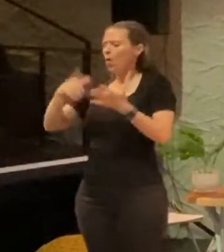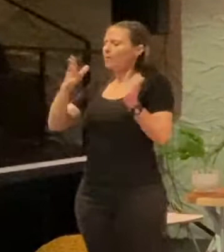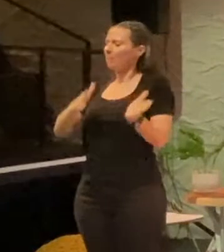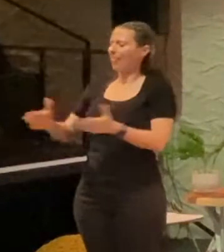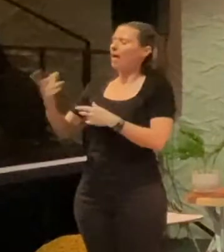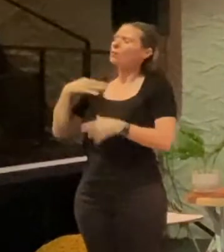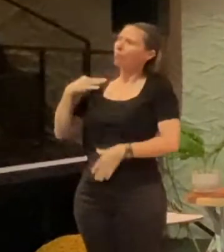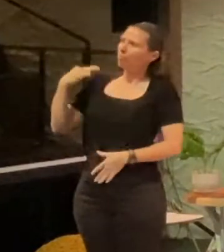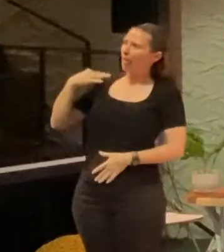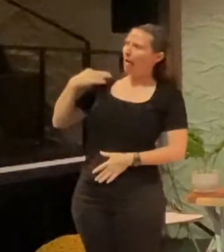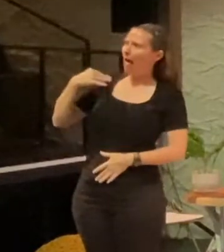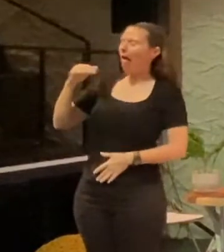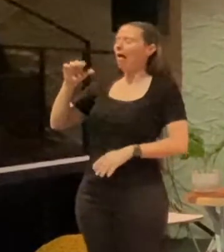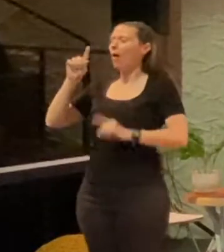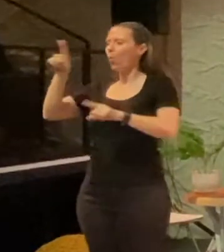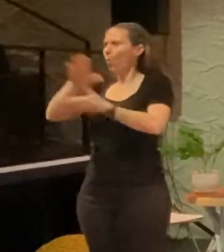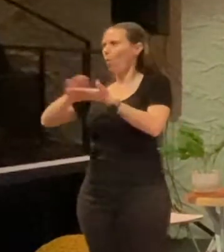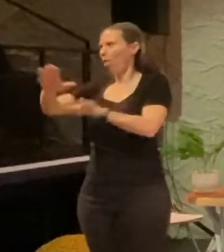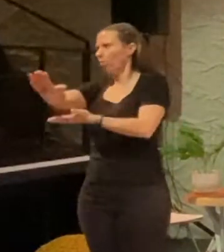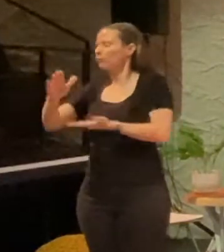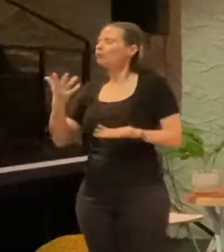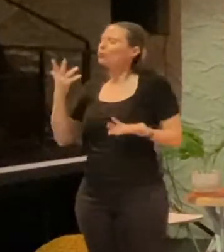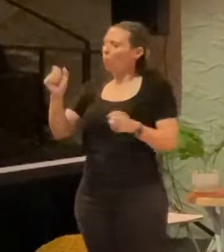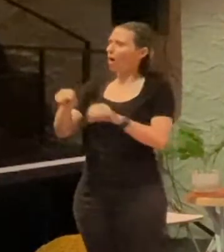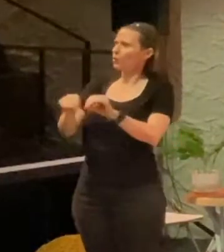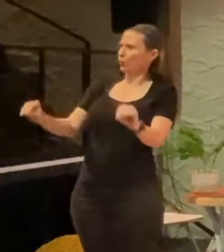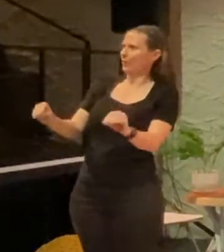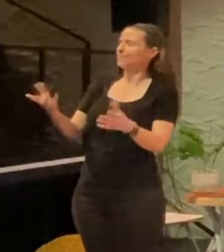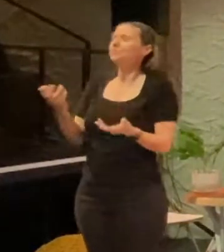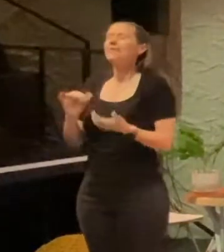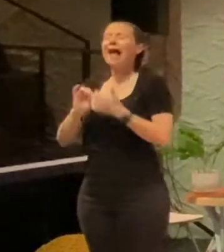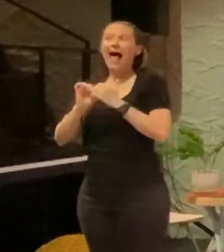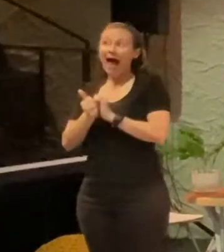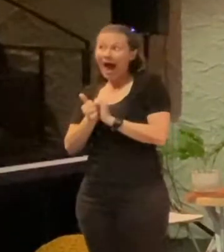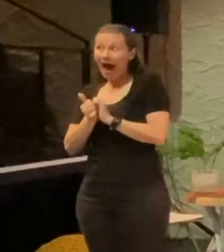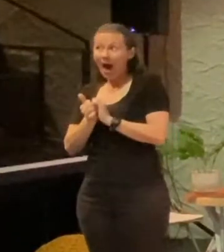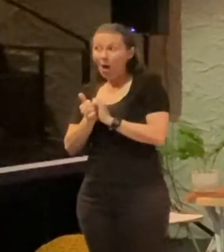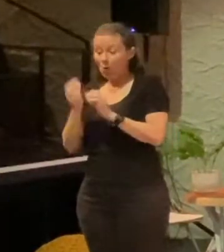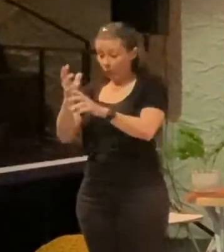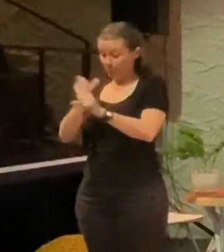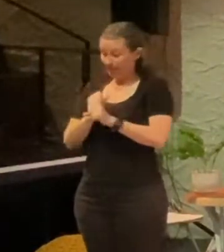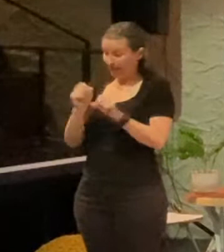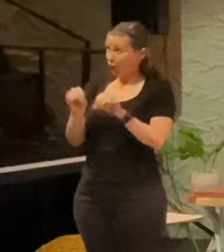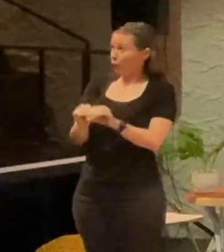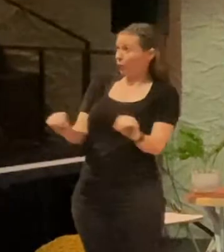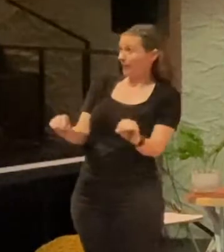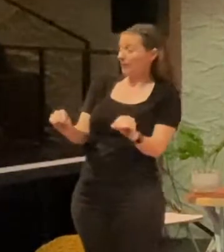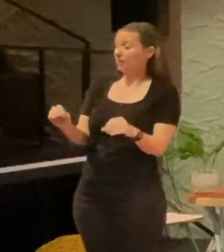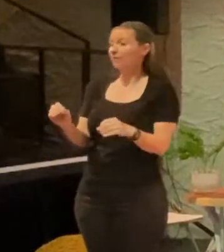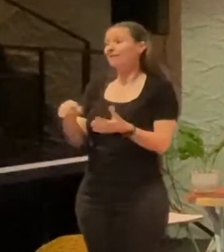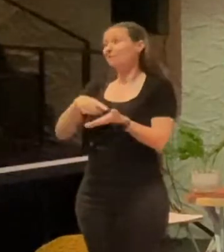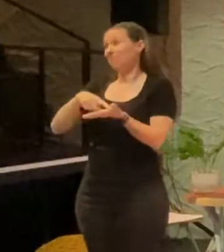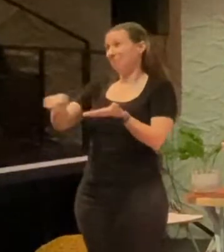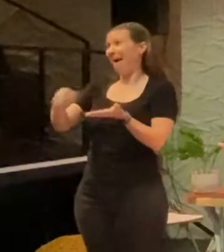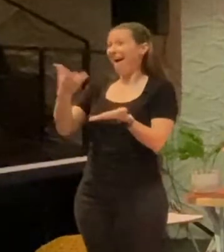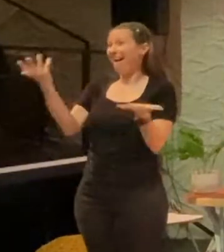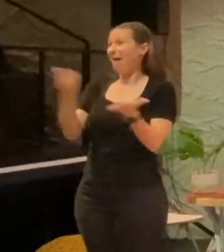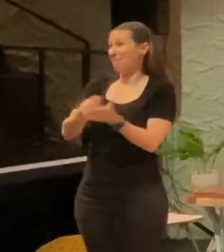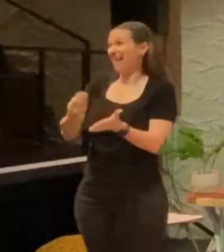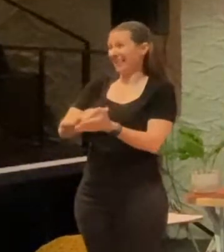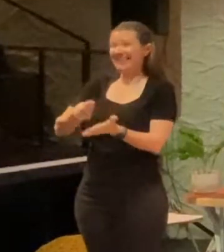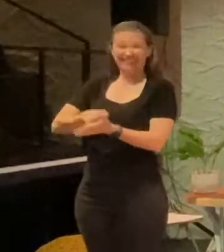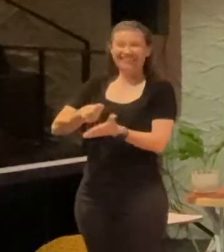want to apply and you want to go to college. You want to get this degree. How you will get this degree? Well, you'll pay large sums of